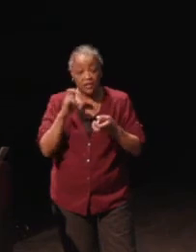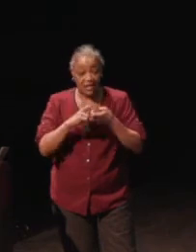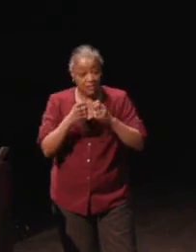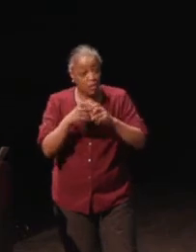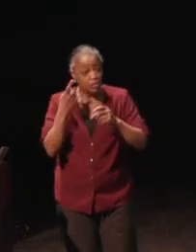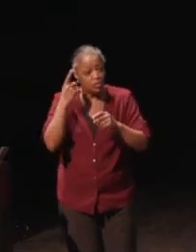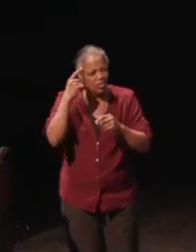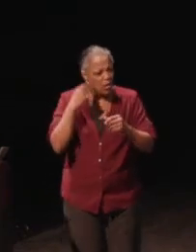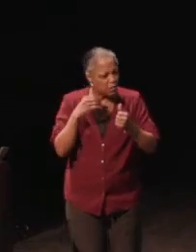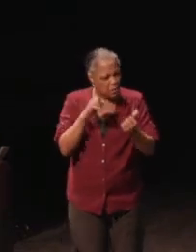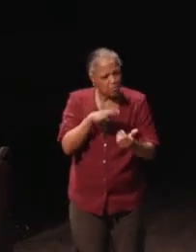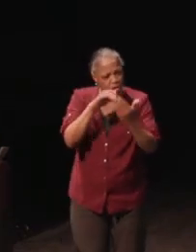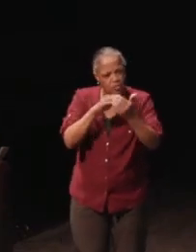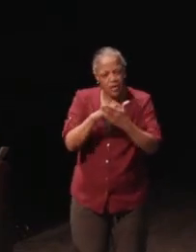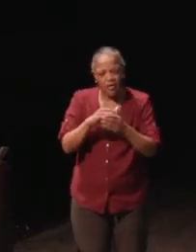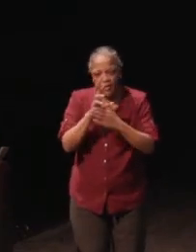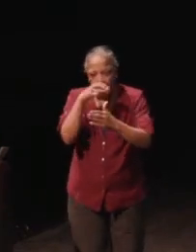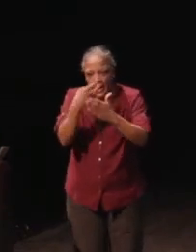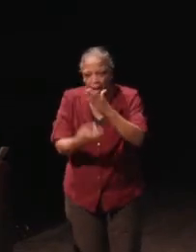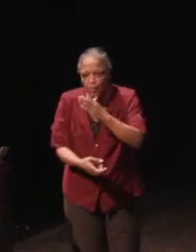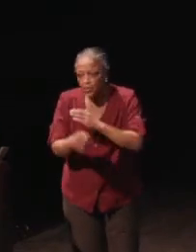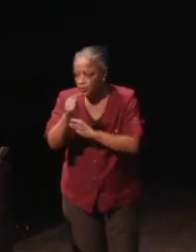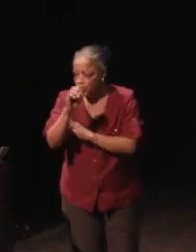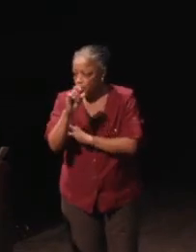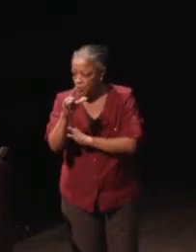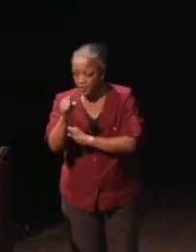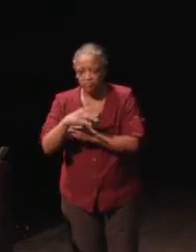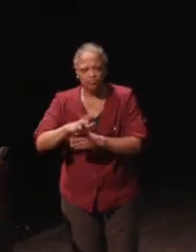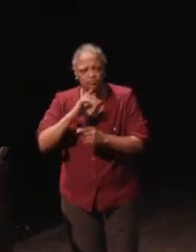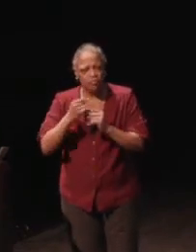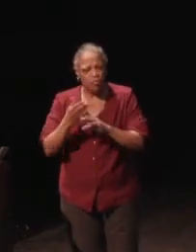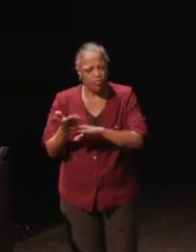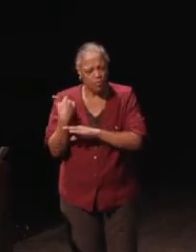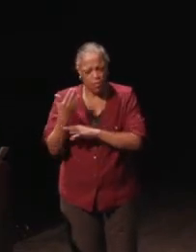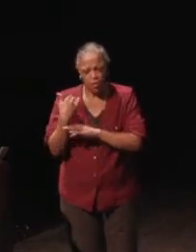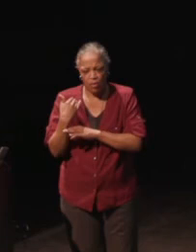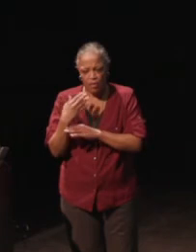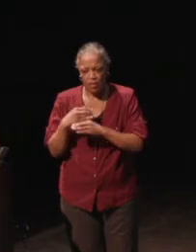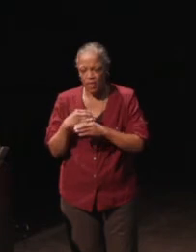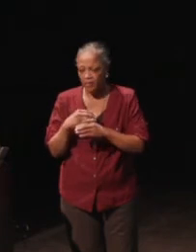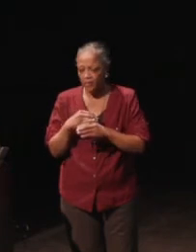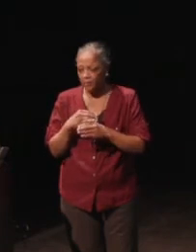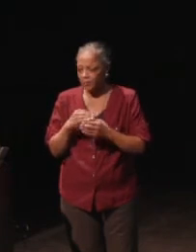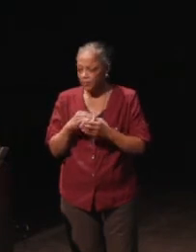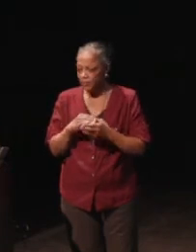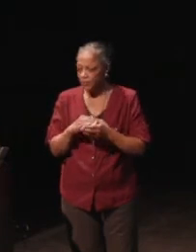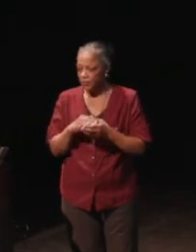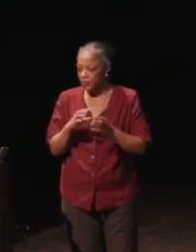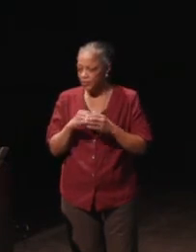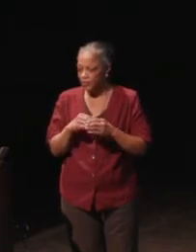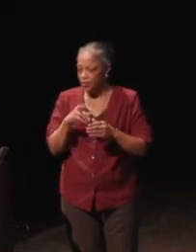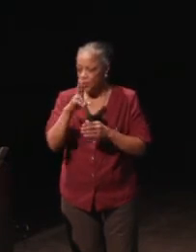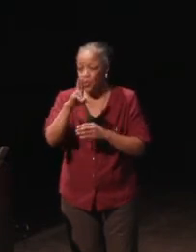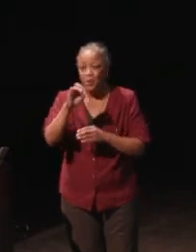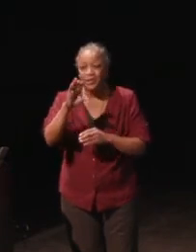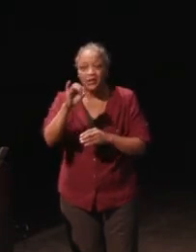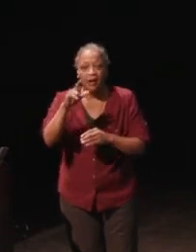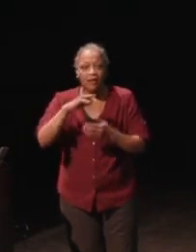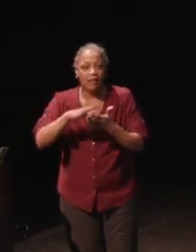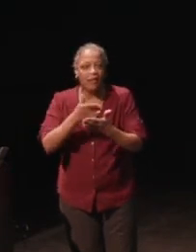could address with immersive tools were, as I was talking about earlier, recital unfamiliarity or